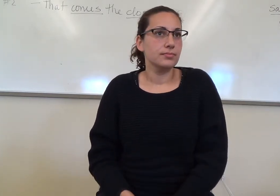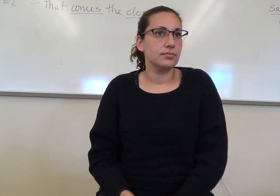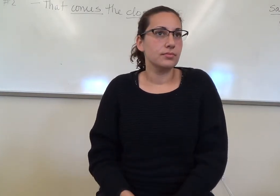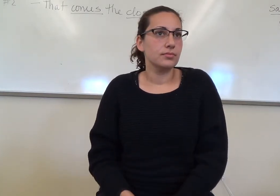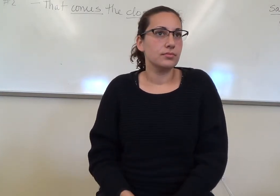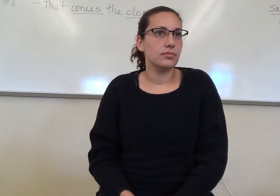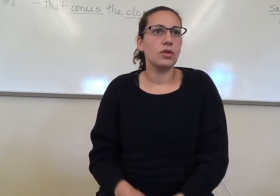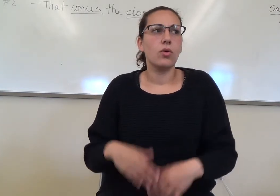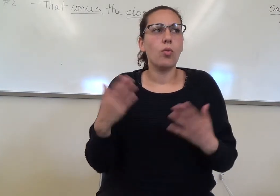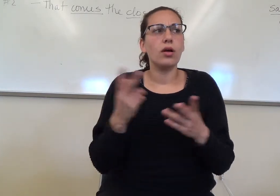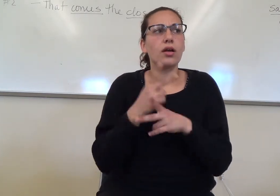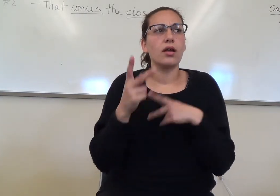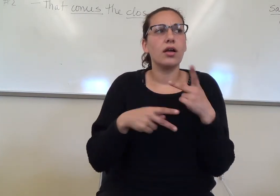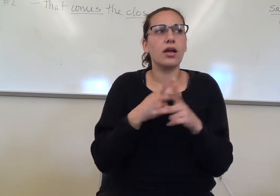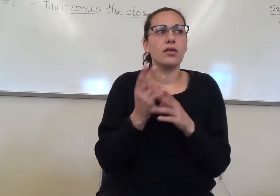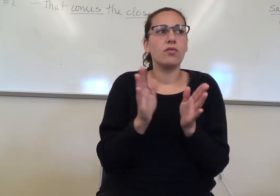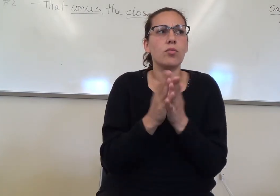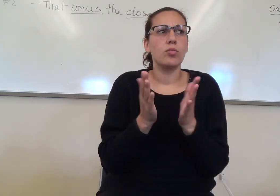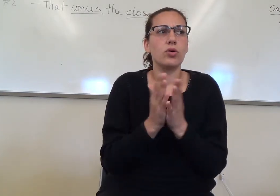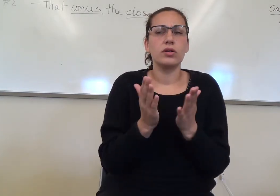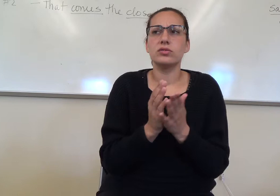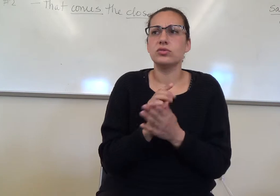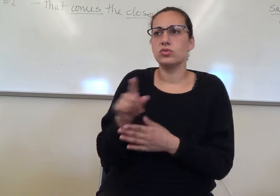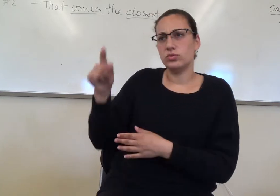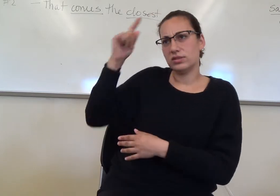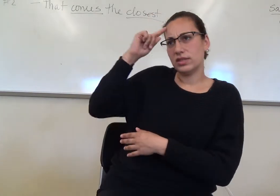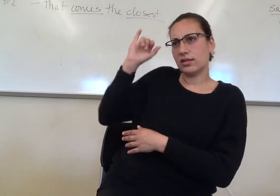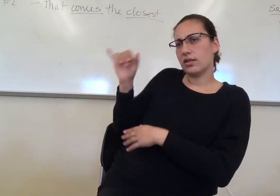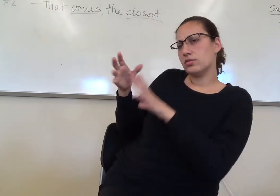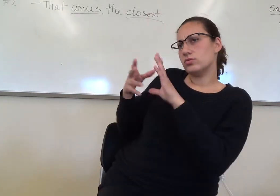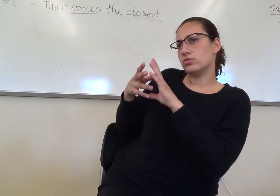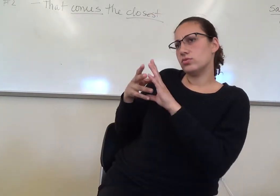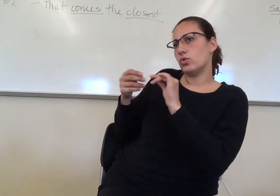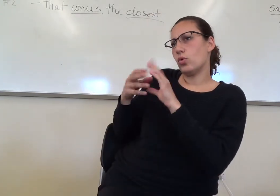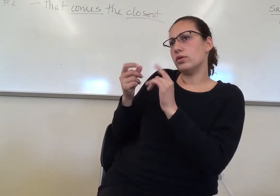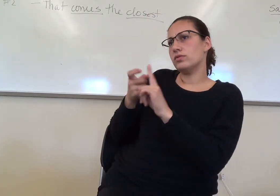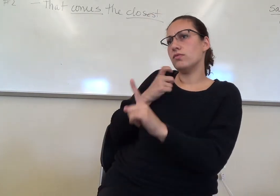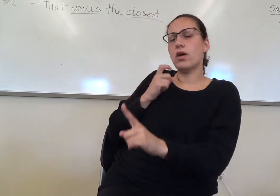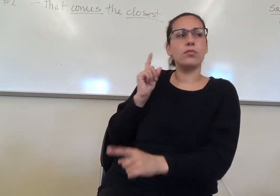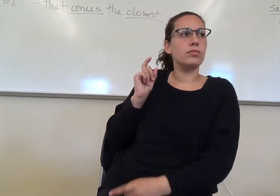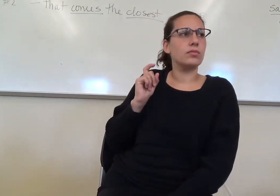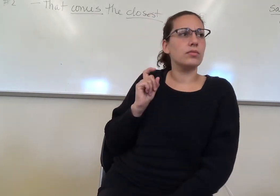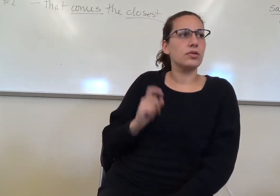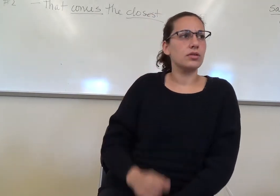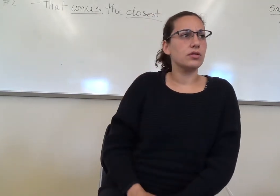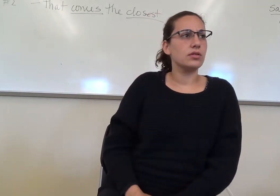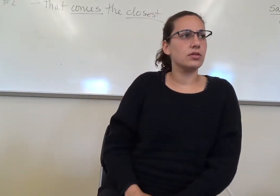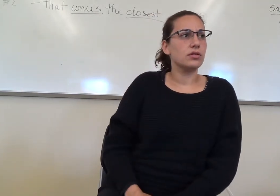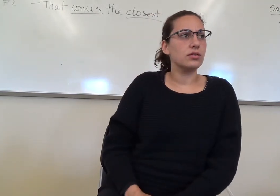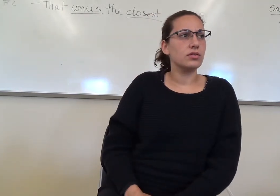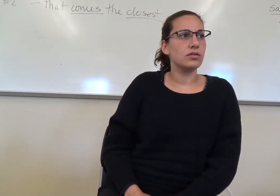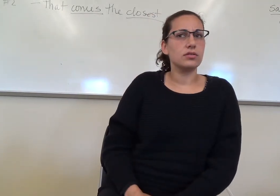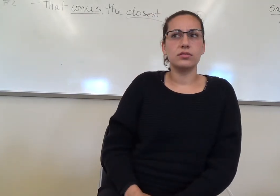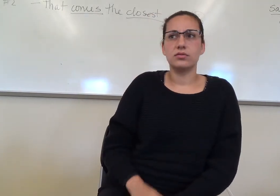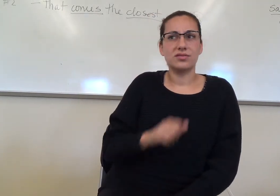what kind of textbook do you think this paragraph came from? They didn't give us where